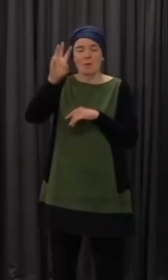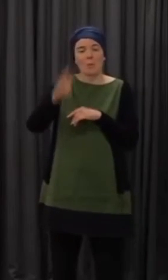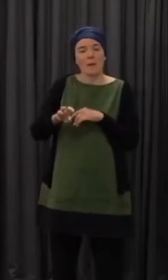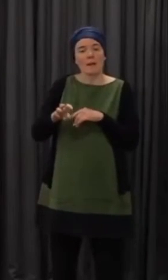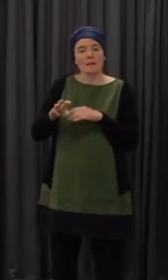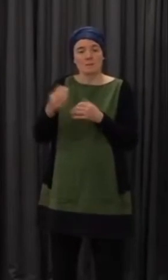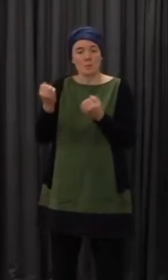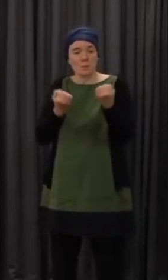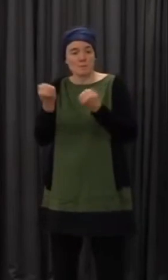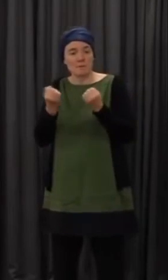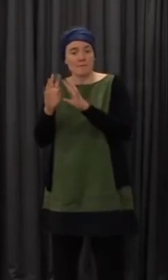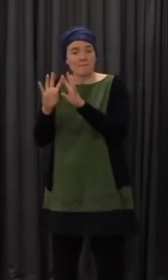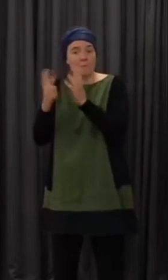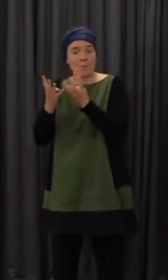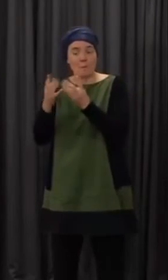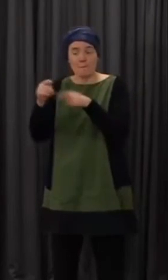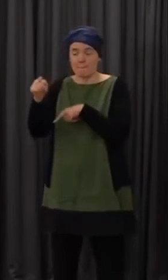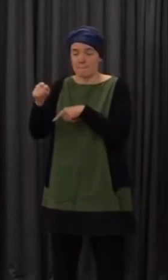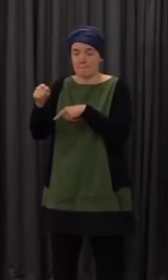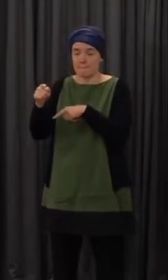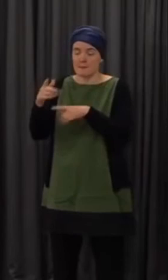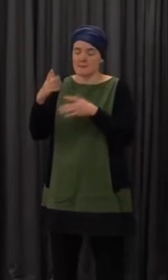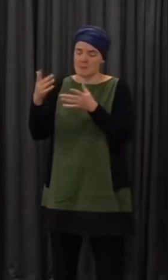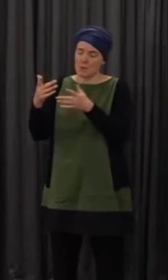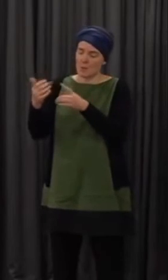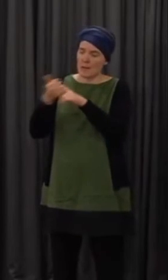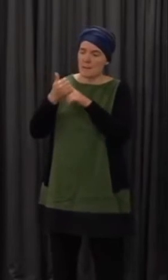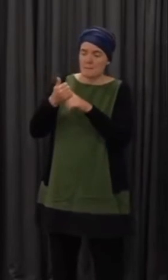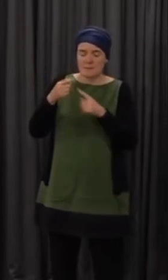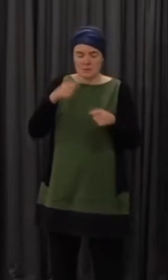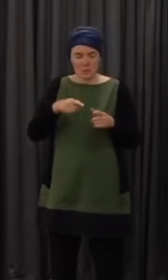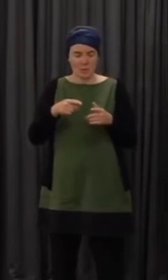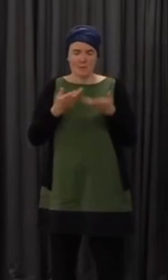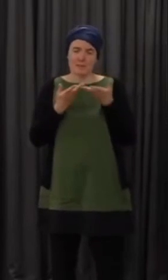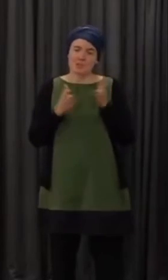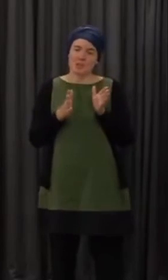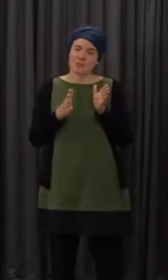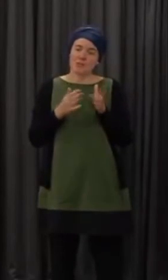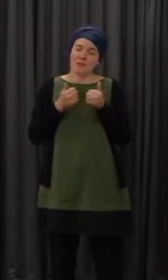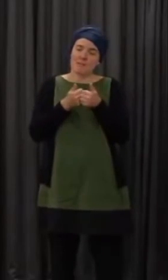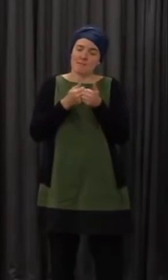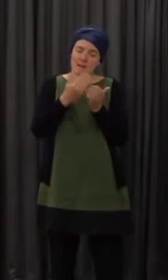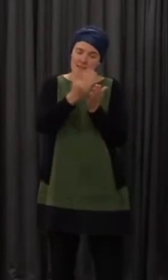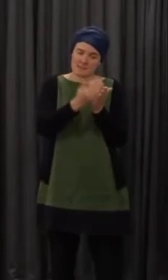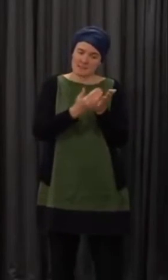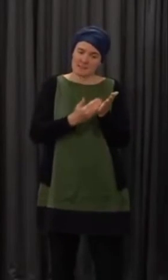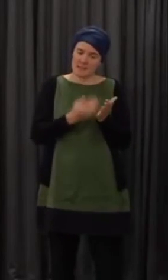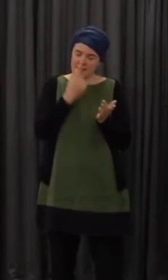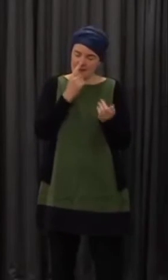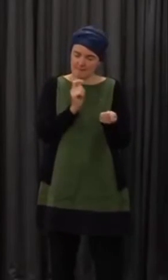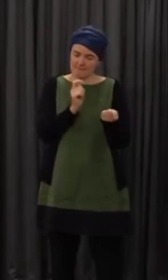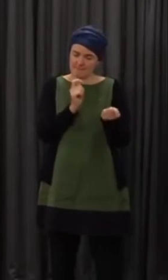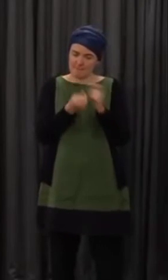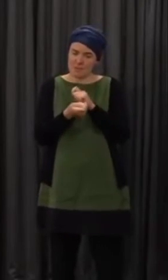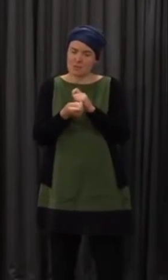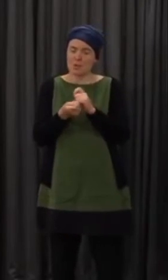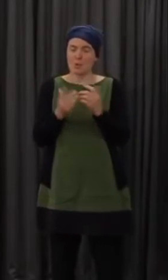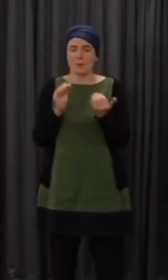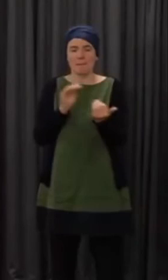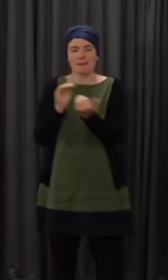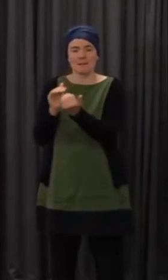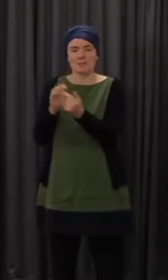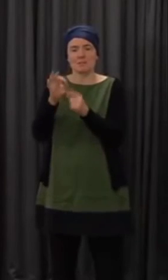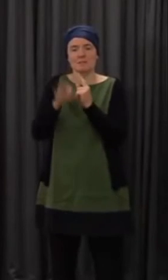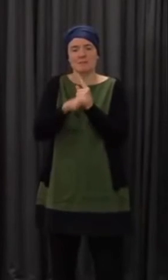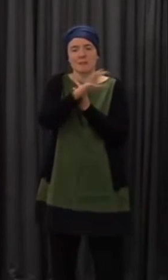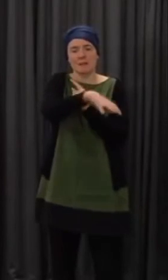about customising the general advice so that it works in the specifics of a workplace. Now, social